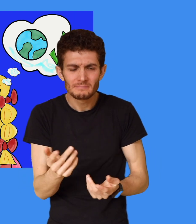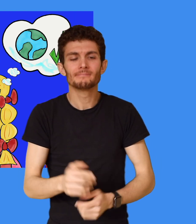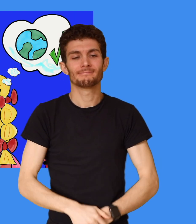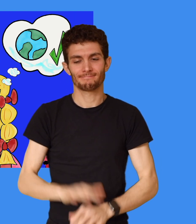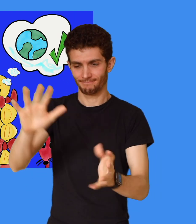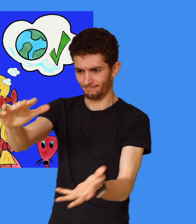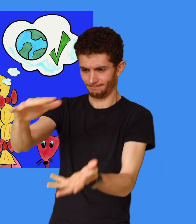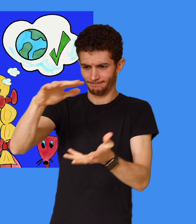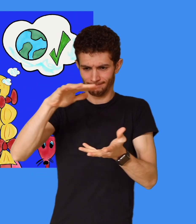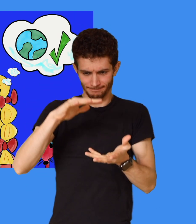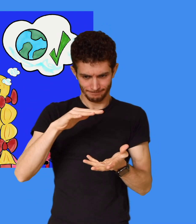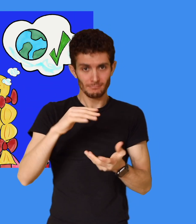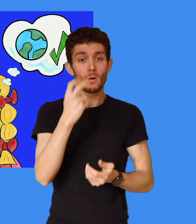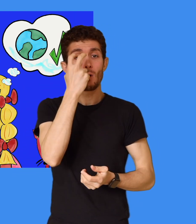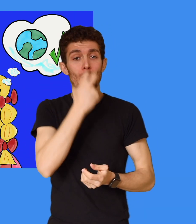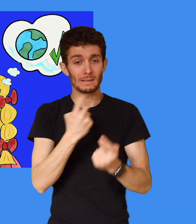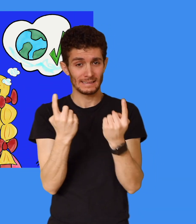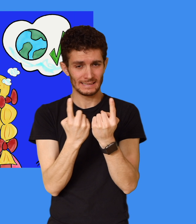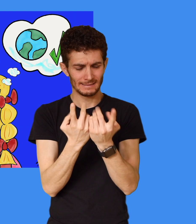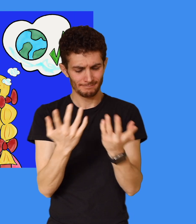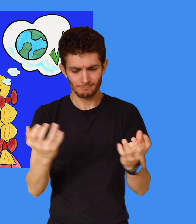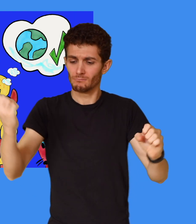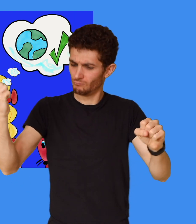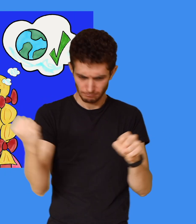What's recycling again? Asked JoJo.